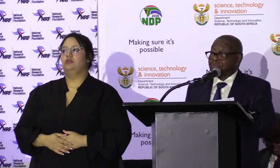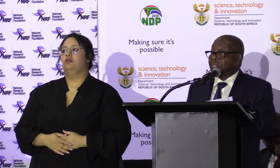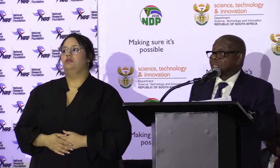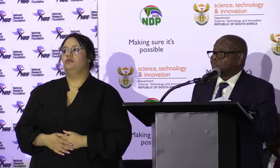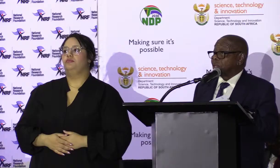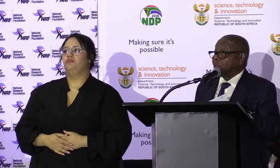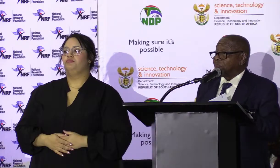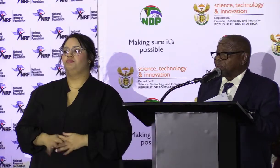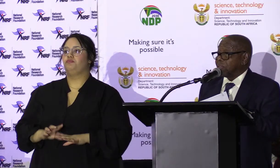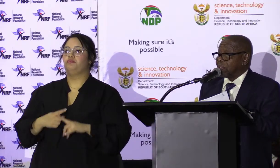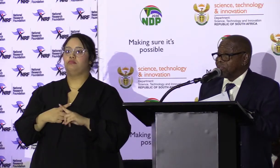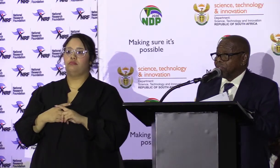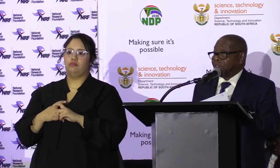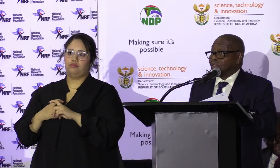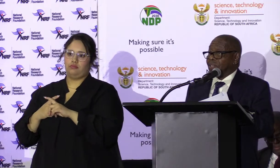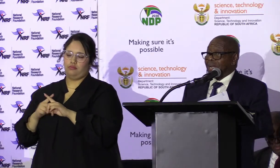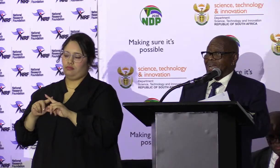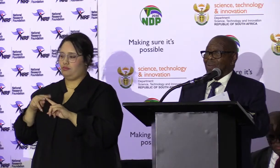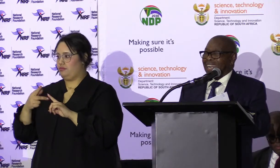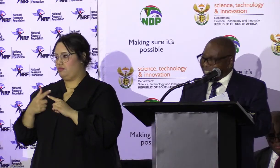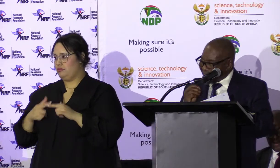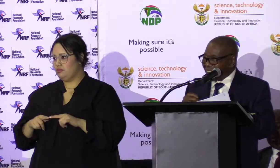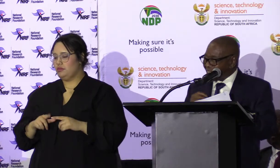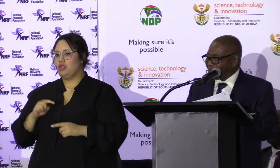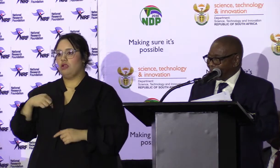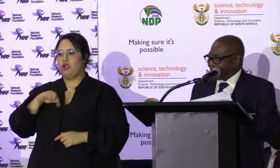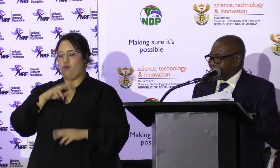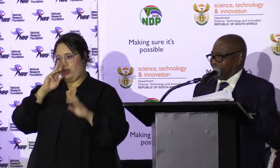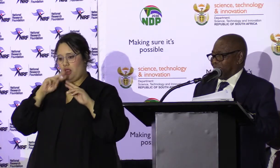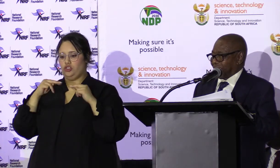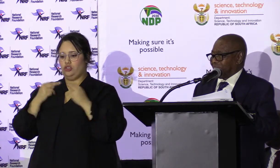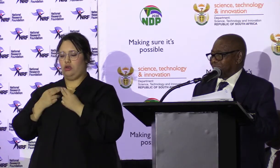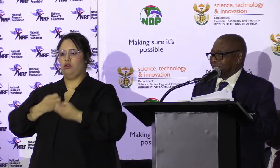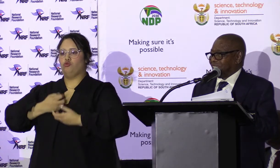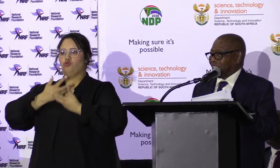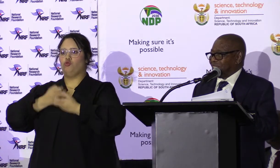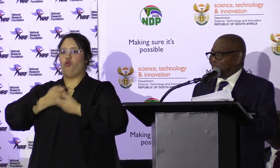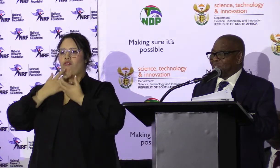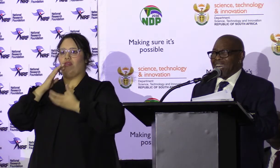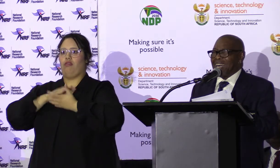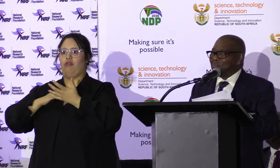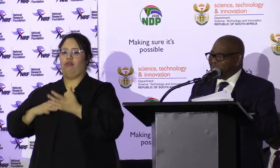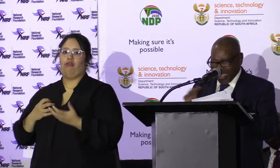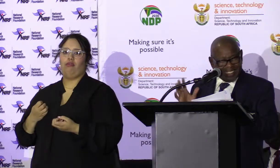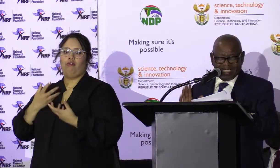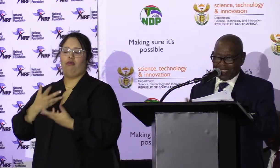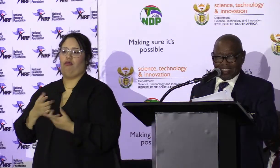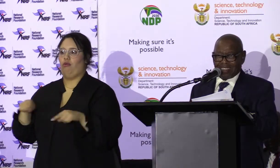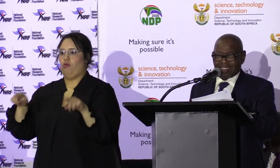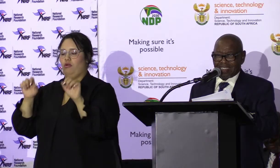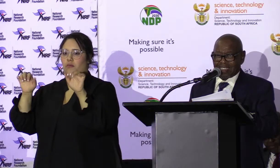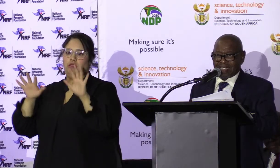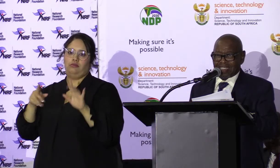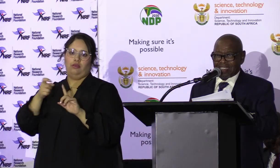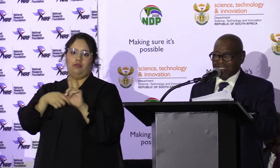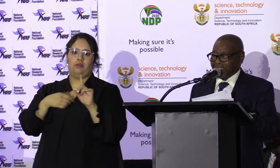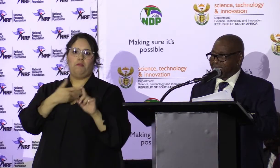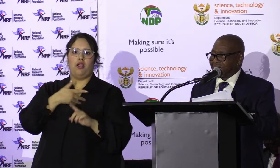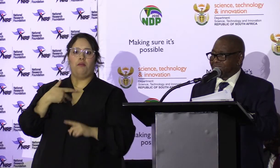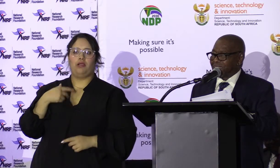ngibingelele noMam Gina Mhlophe, our national storyteller. You are amazing.